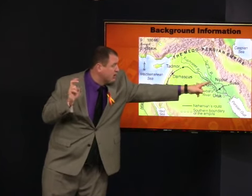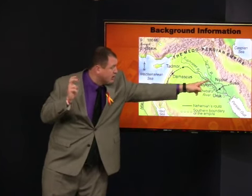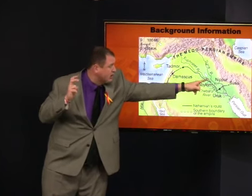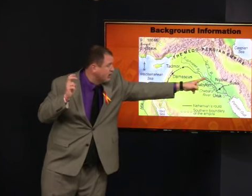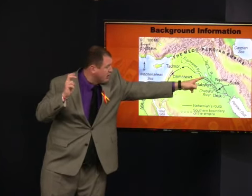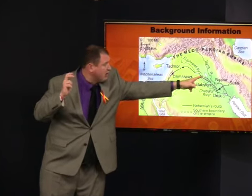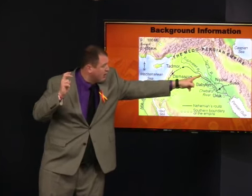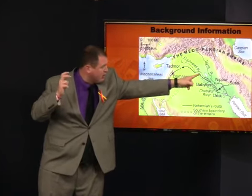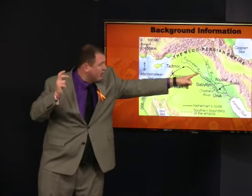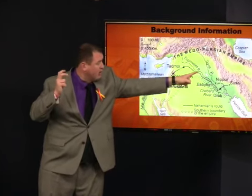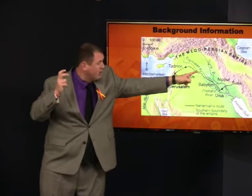all this way.